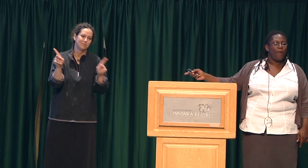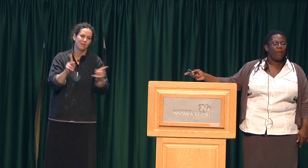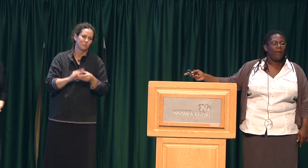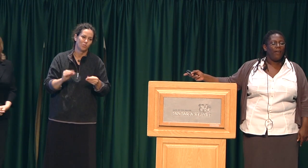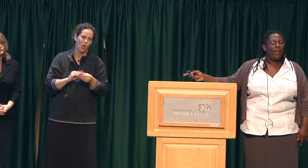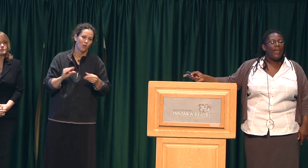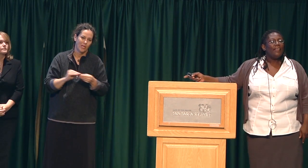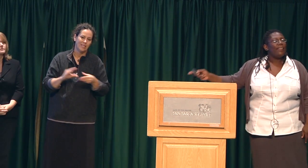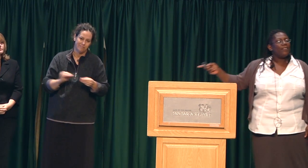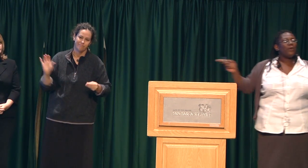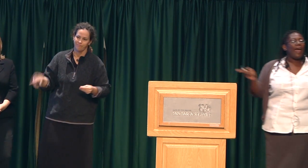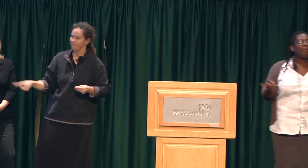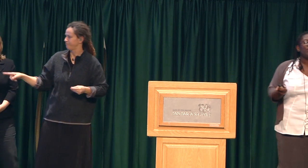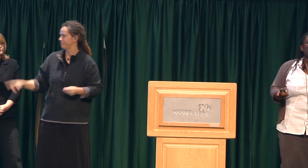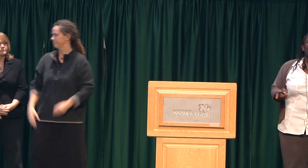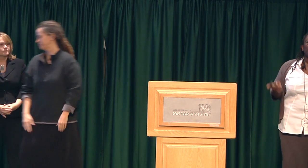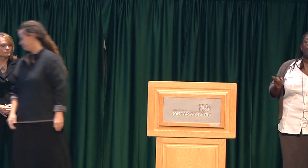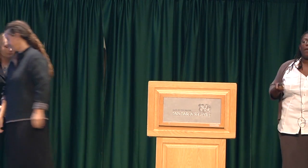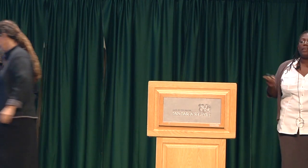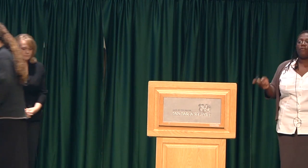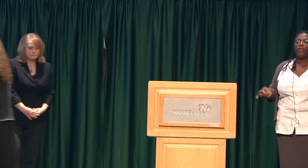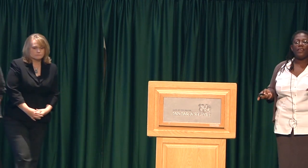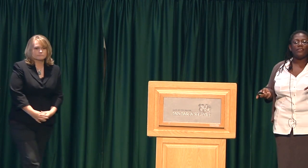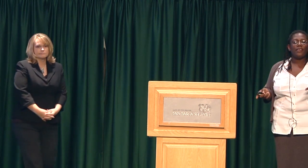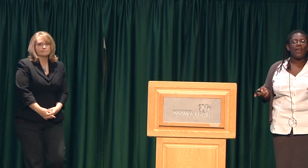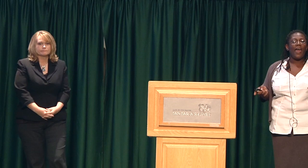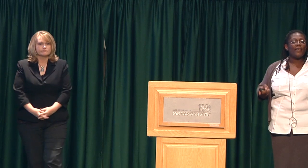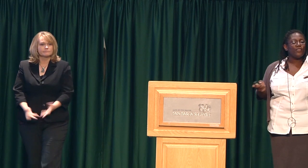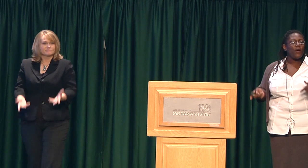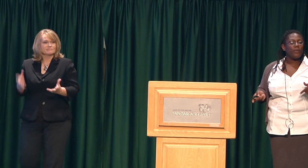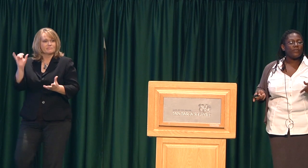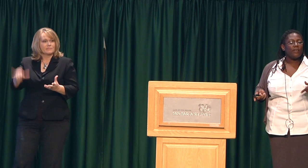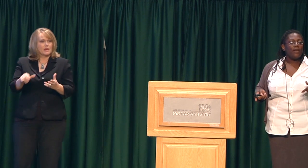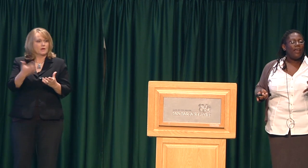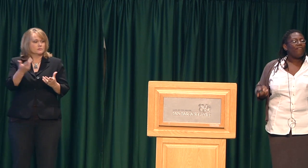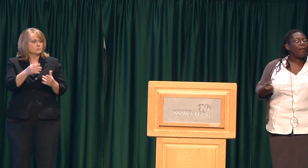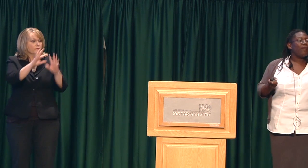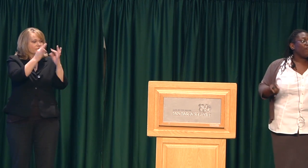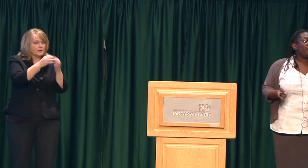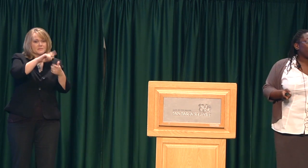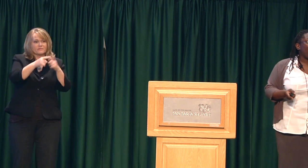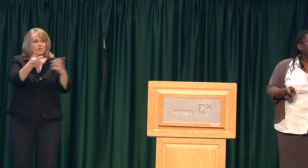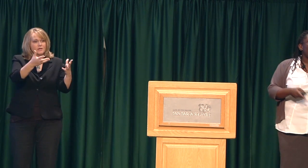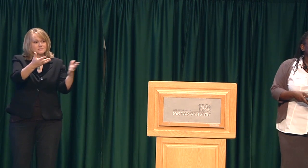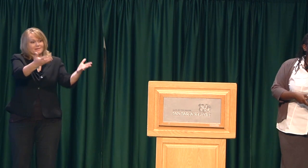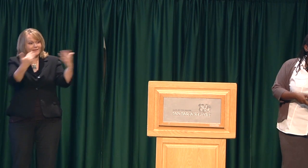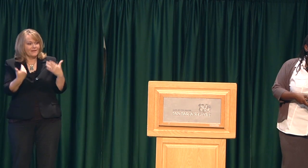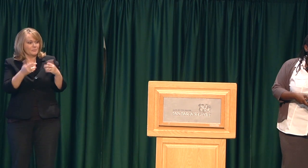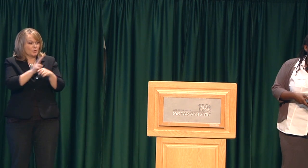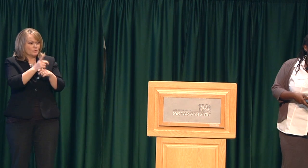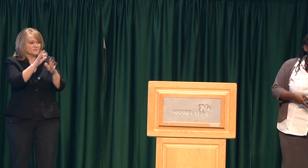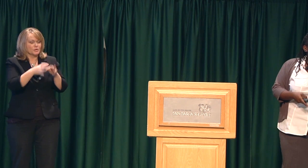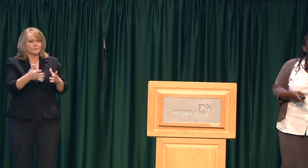test, no. And that's what happens when you use family and friends as interpreters. Family and friends may have their own